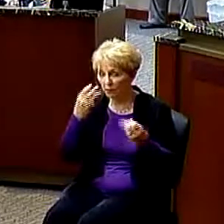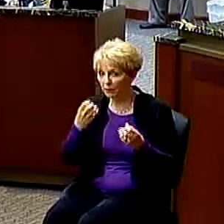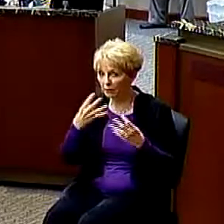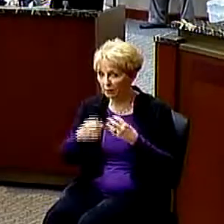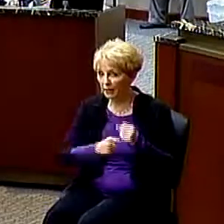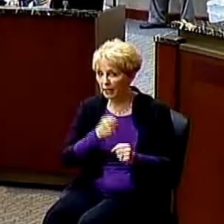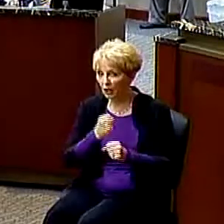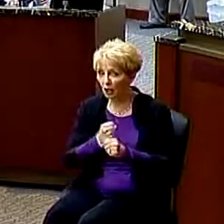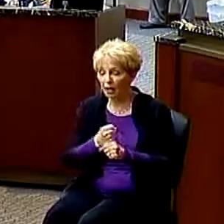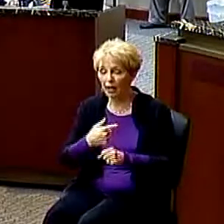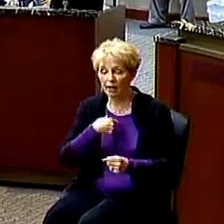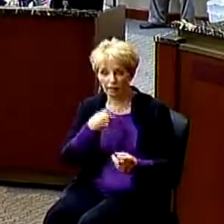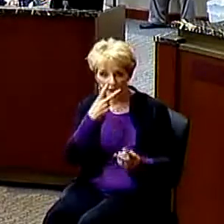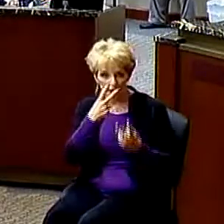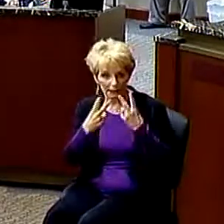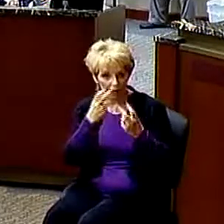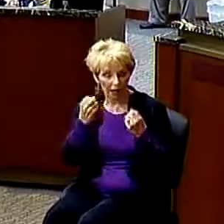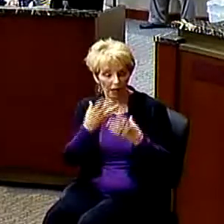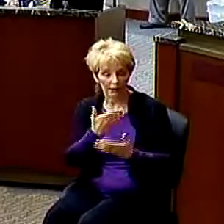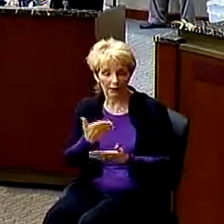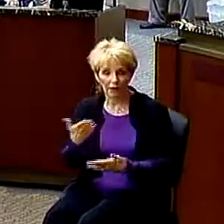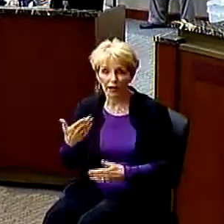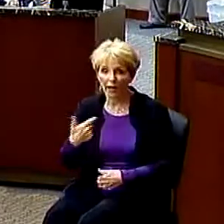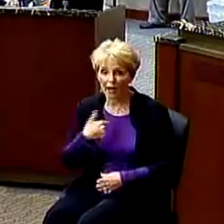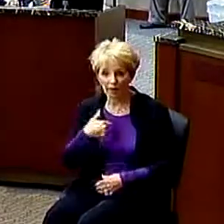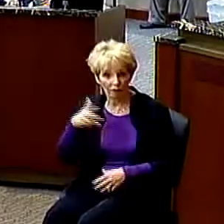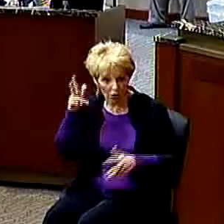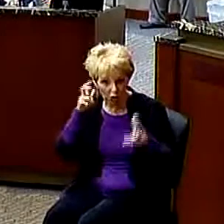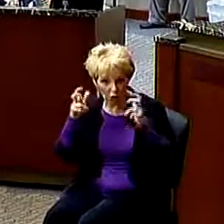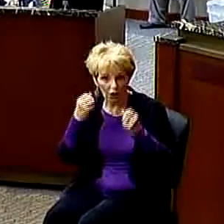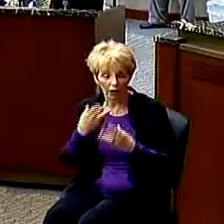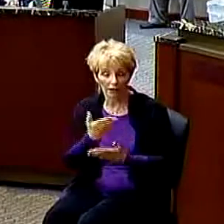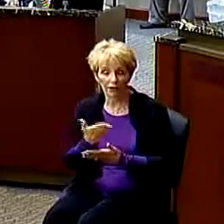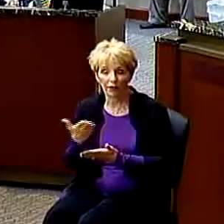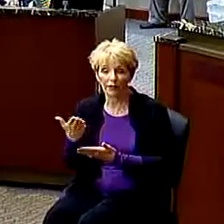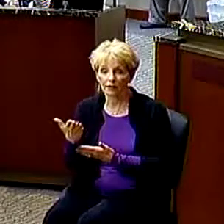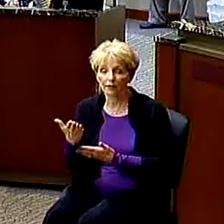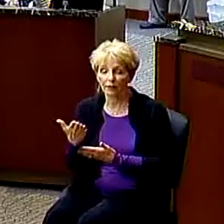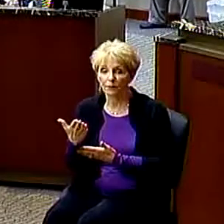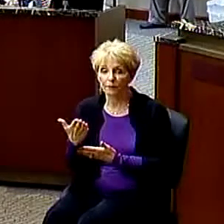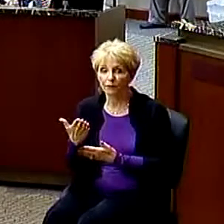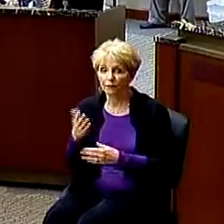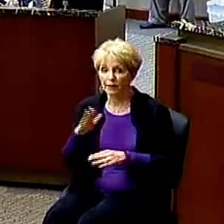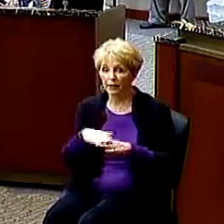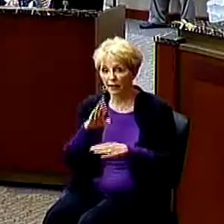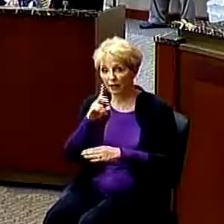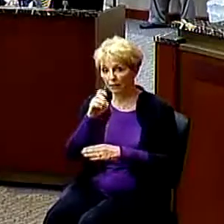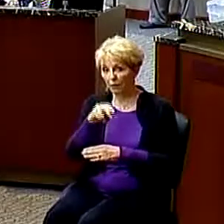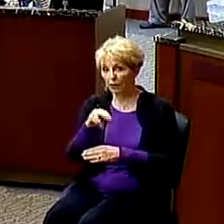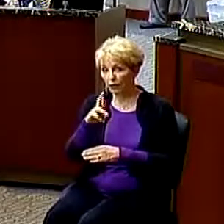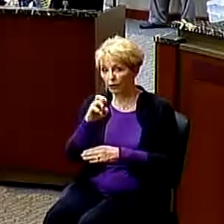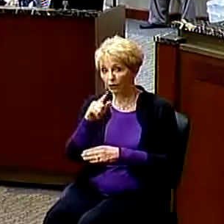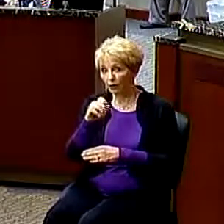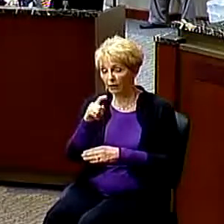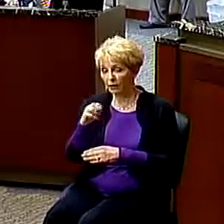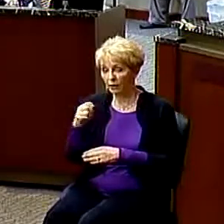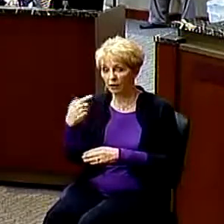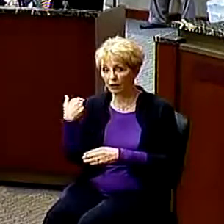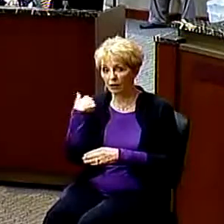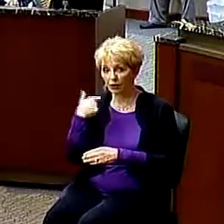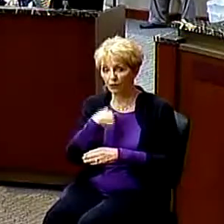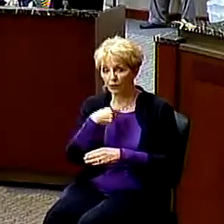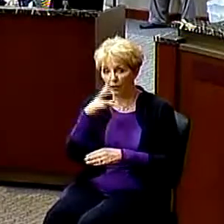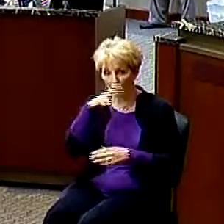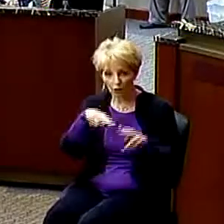many years, and I've seen lots of things, and I've heard lots of things. At Breeden Real Estate, we overlook all medical